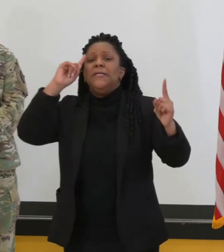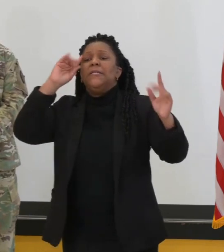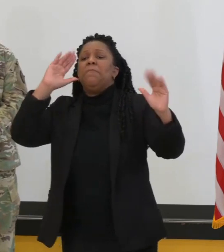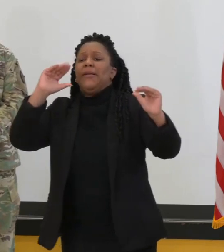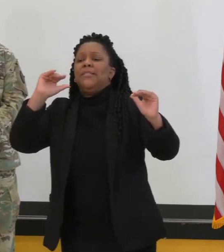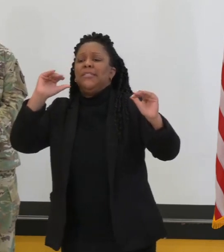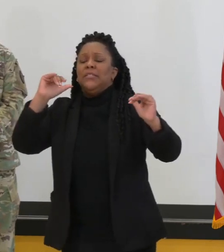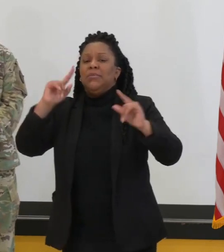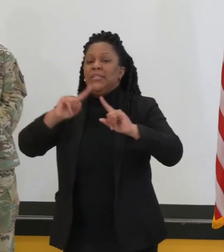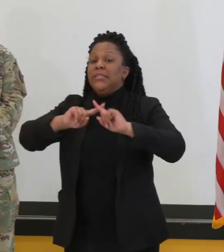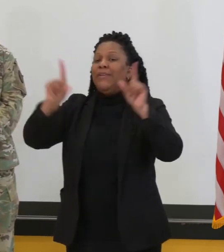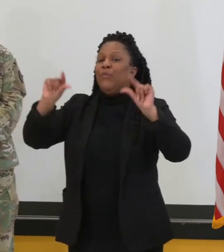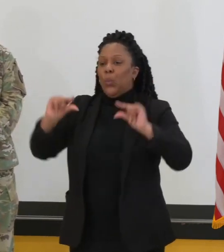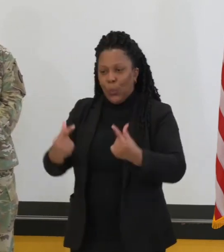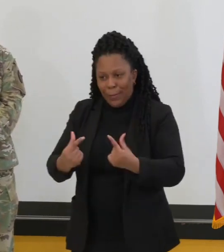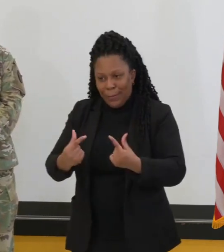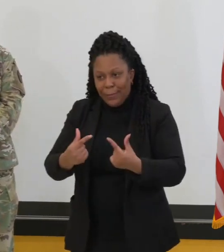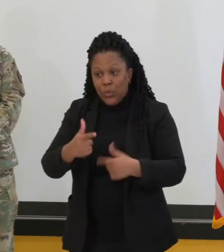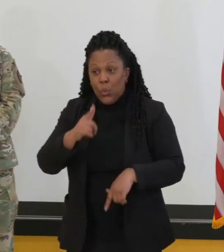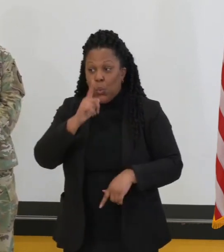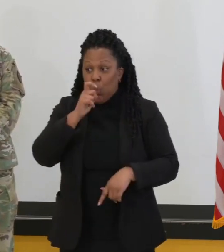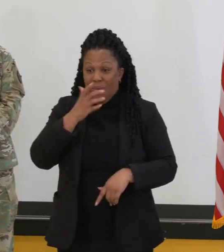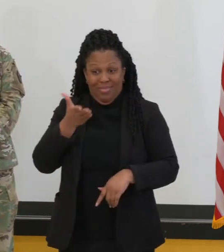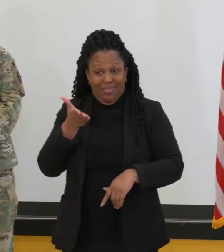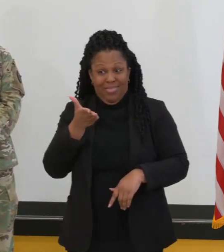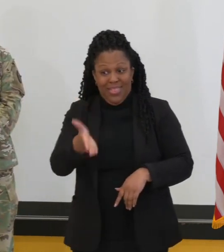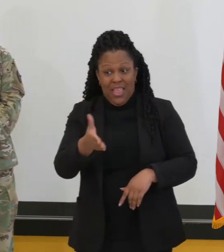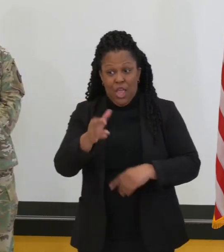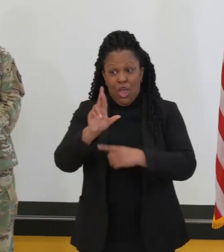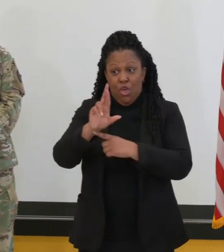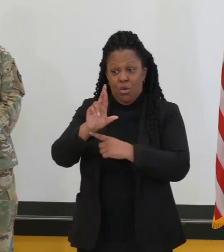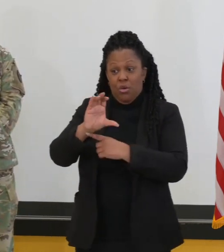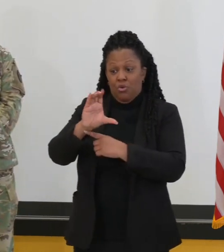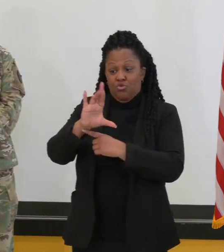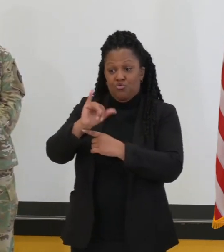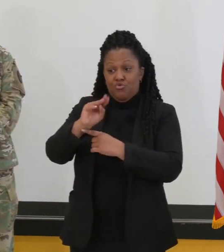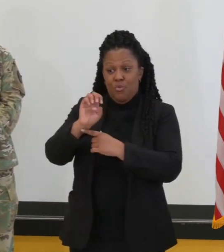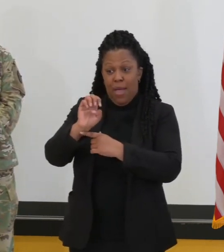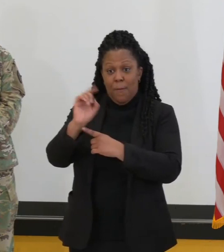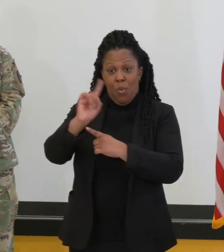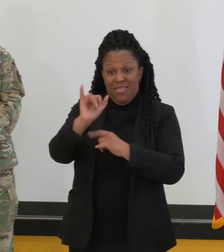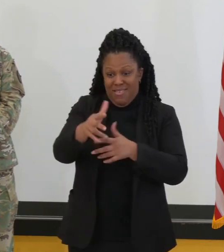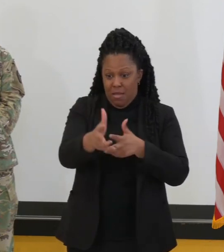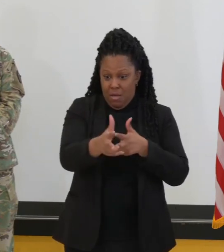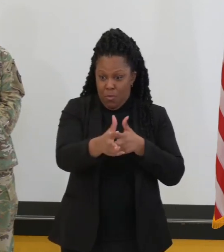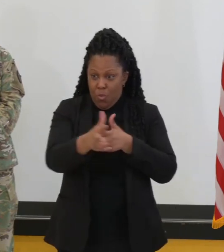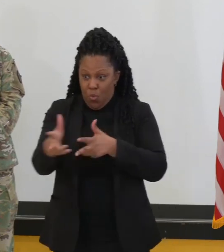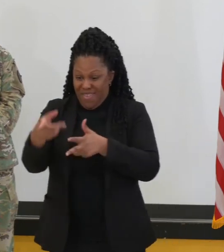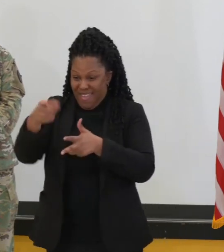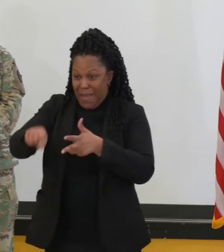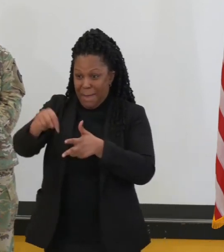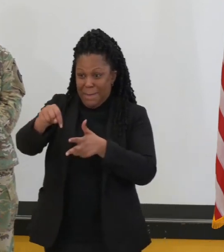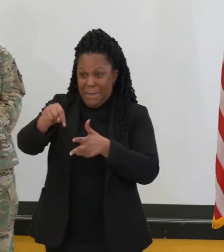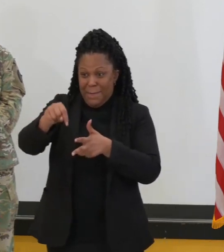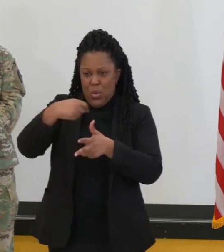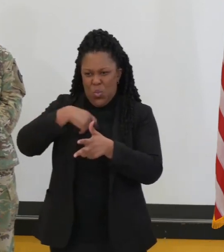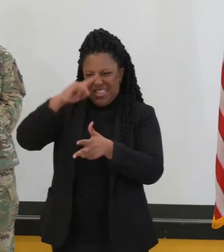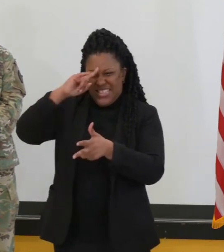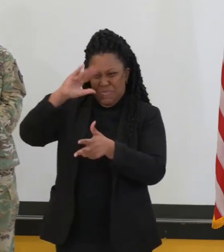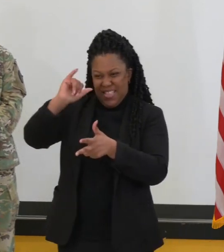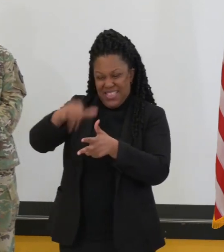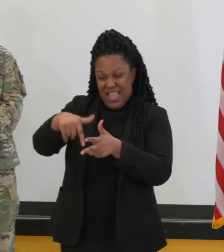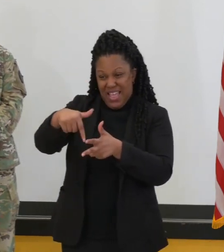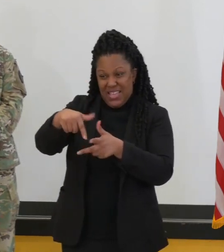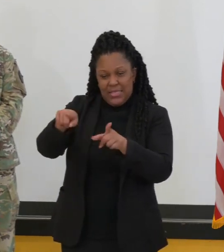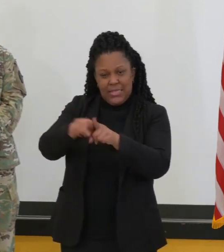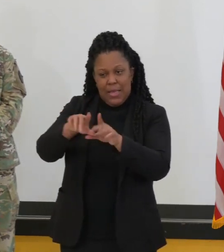crime scene to continue to protest, but the size of the group and the intent of the group took, I think, the command staff